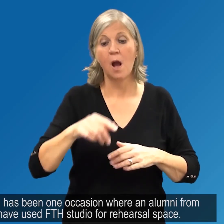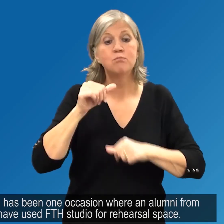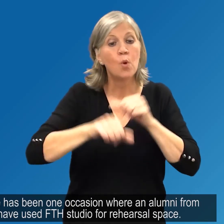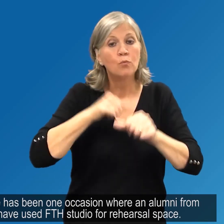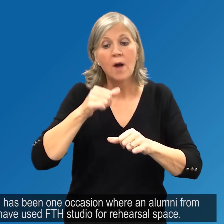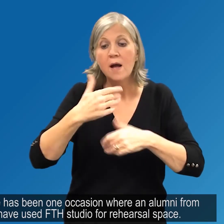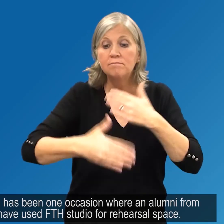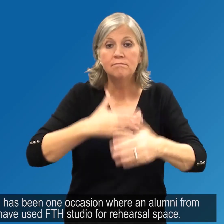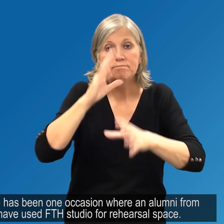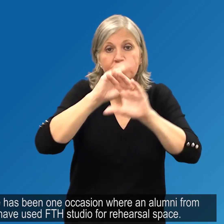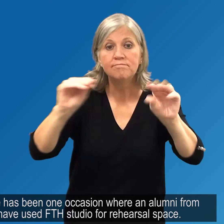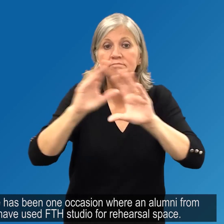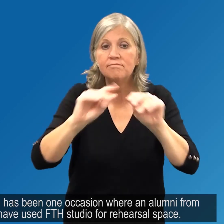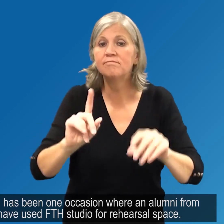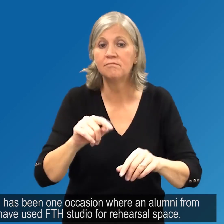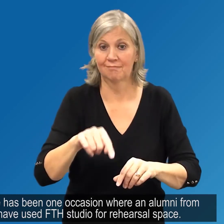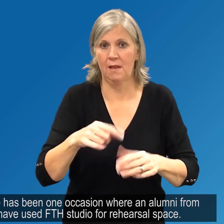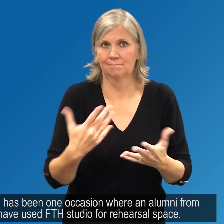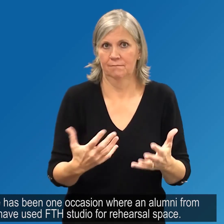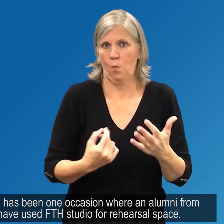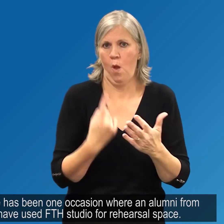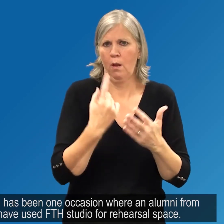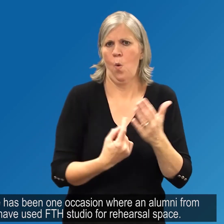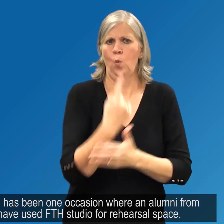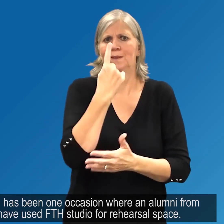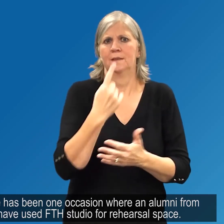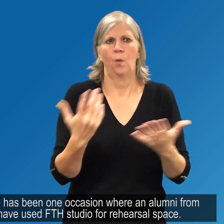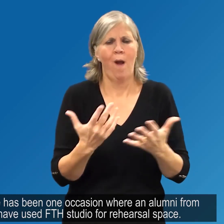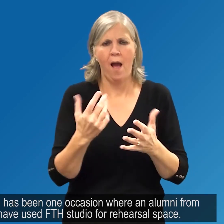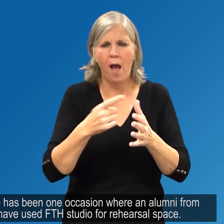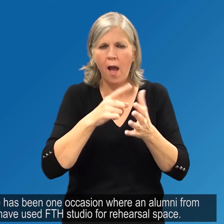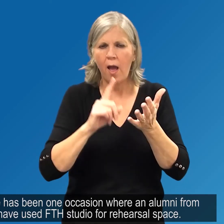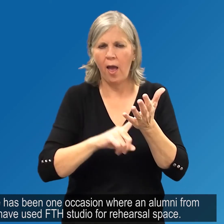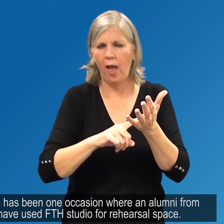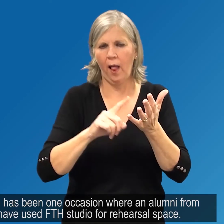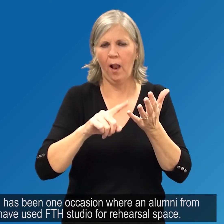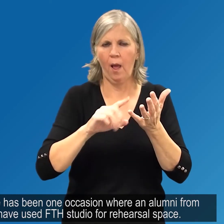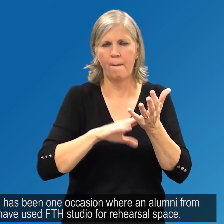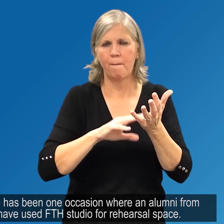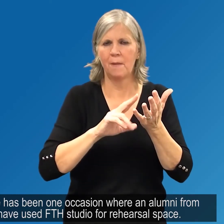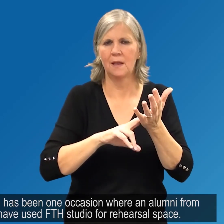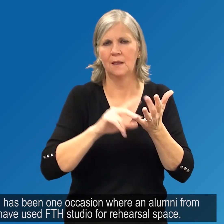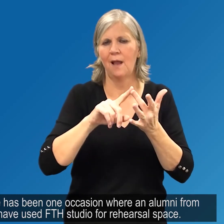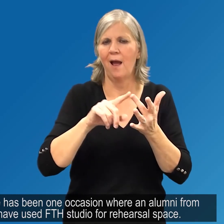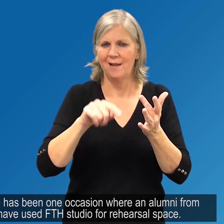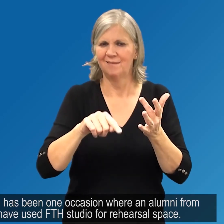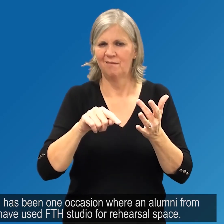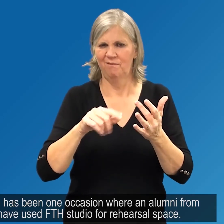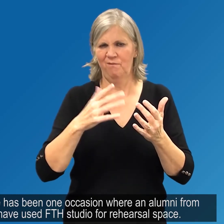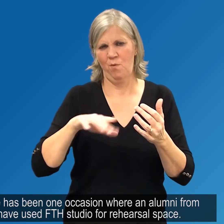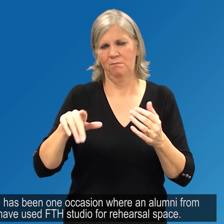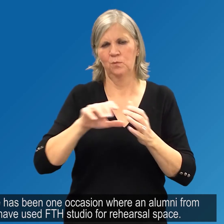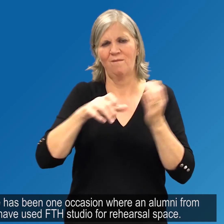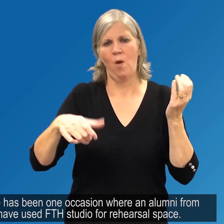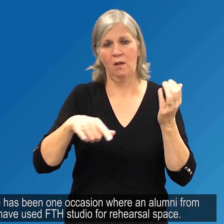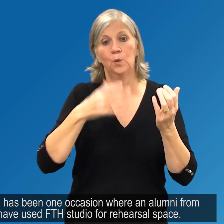Progress notes. There has been one occasion where an alumni from the Conservatoire has used FTH Studio for rehearsal